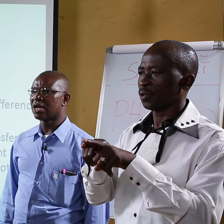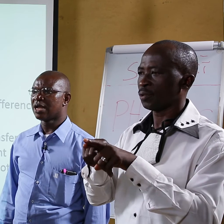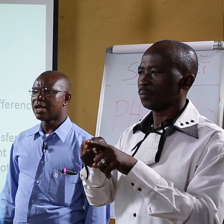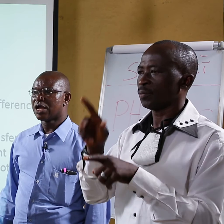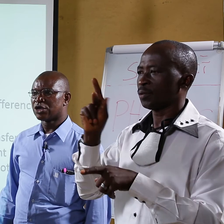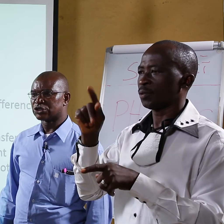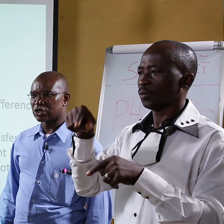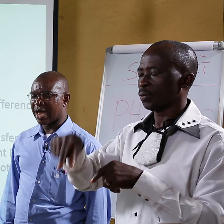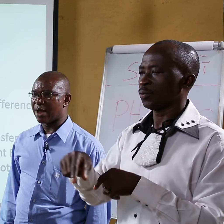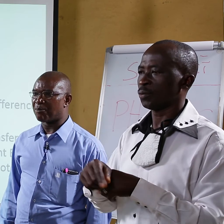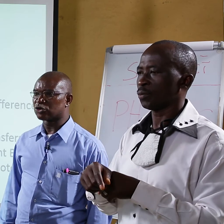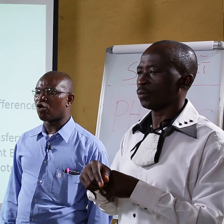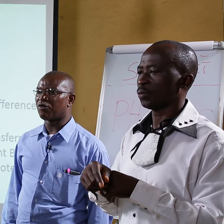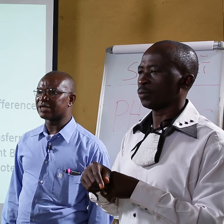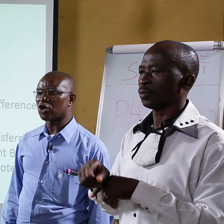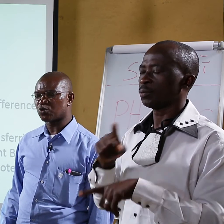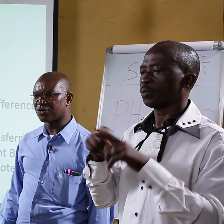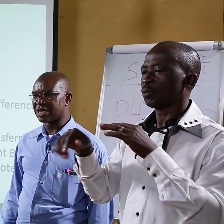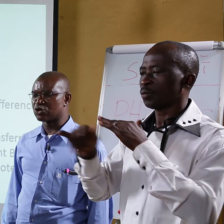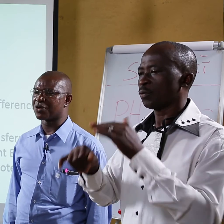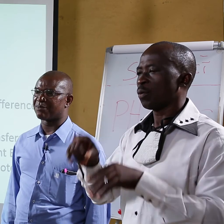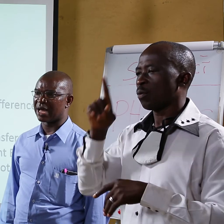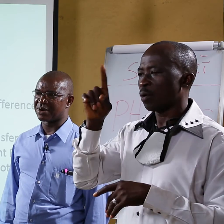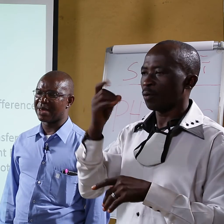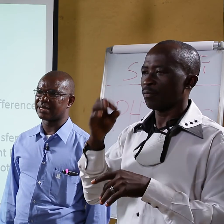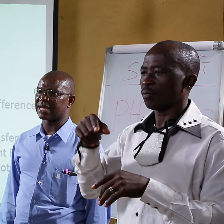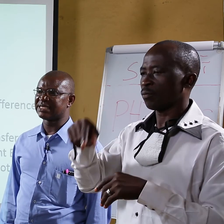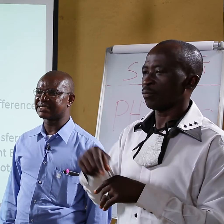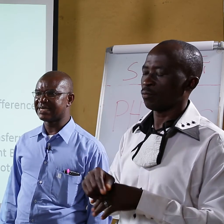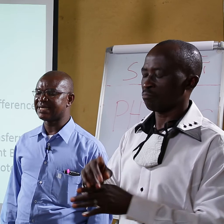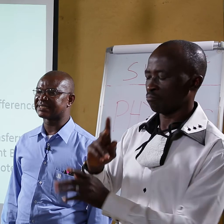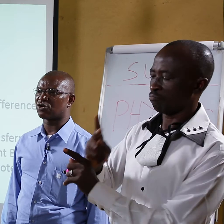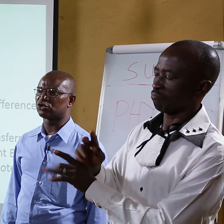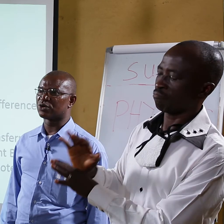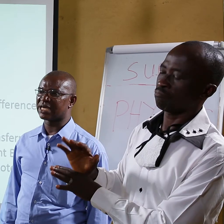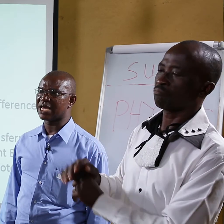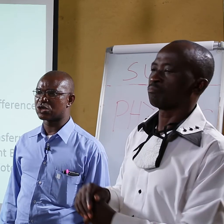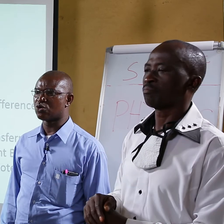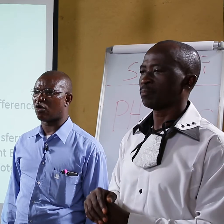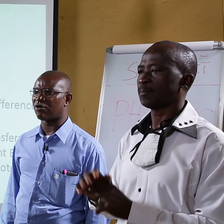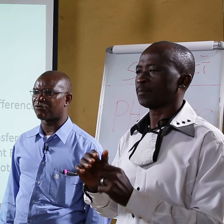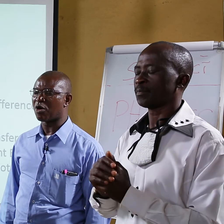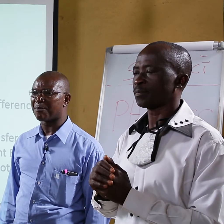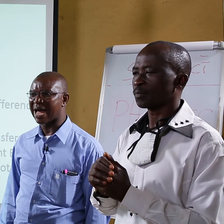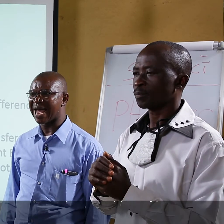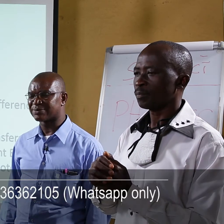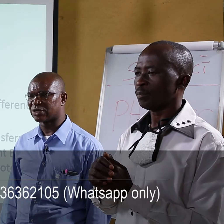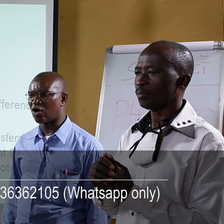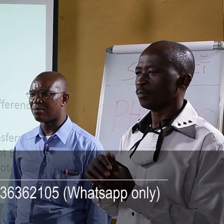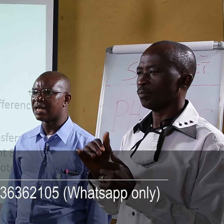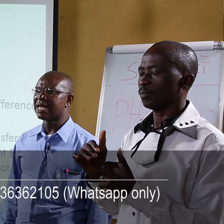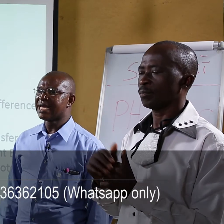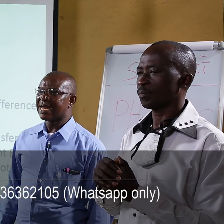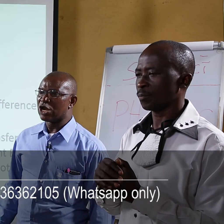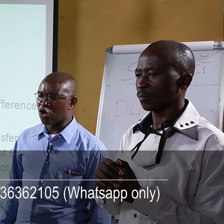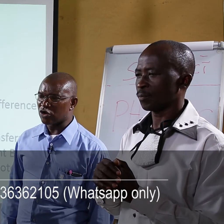KQ, but over just one of the Q remain. That is, E is equal to KQ over 4 pi